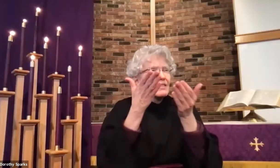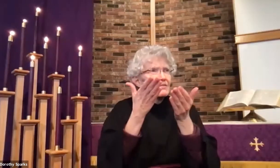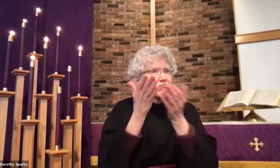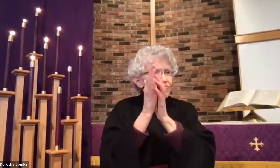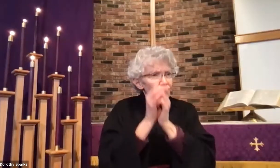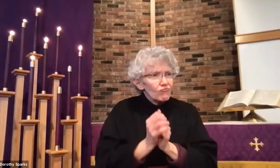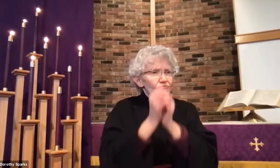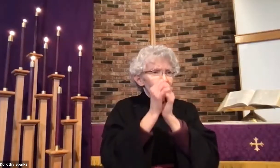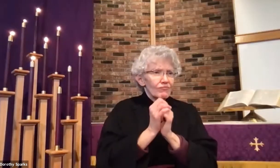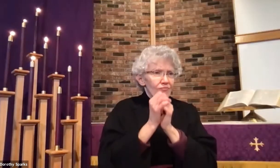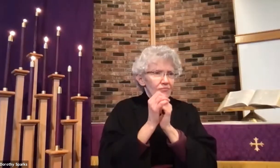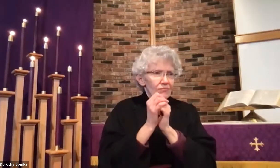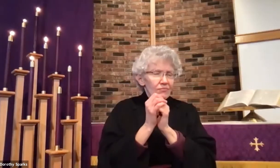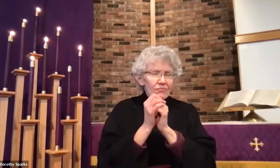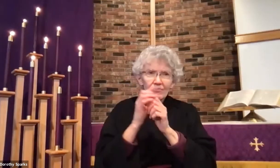from Galilee.